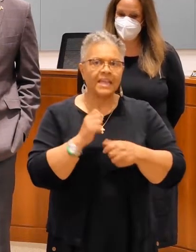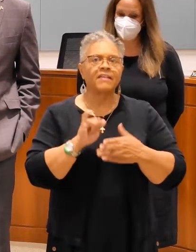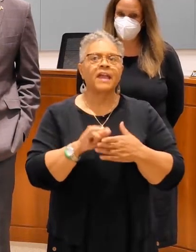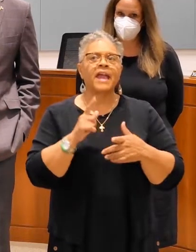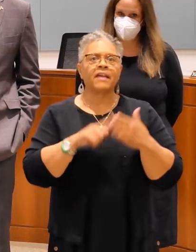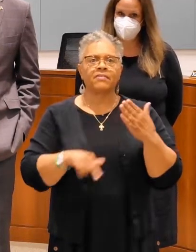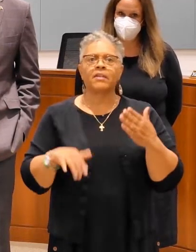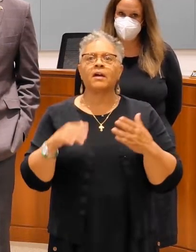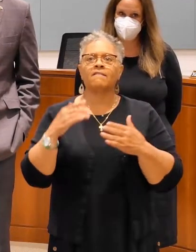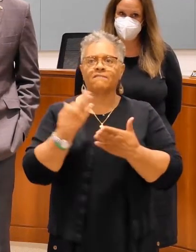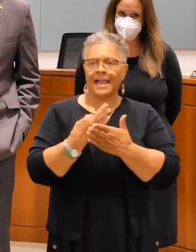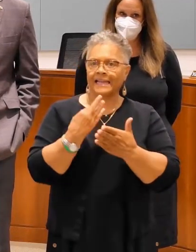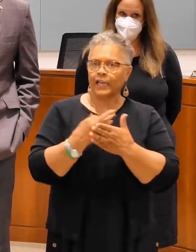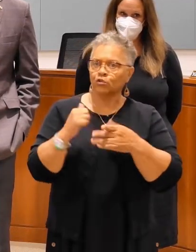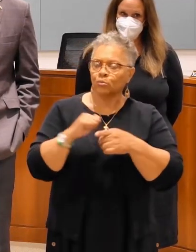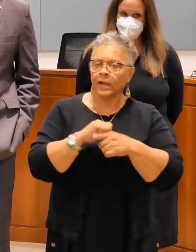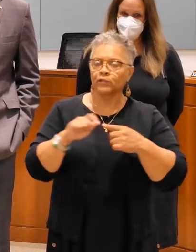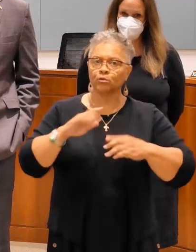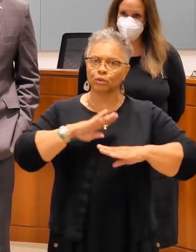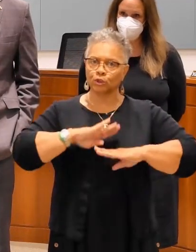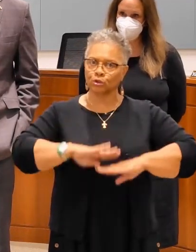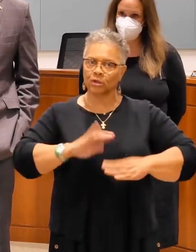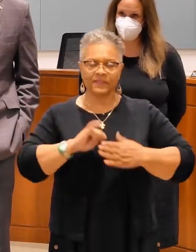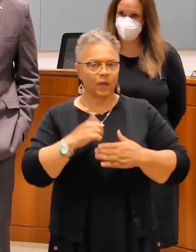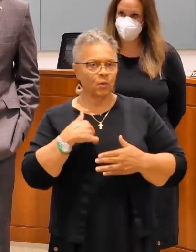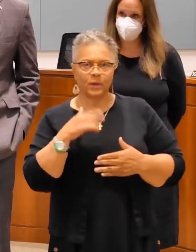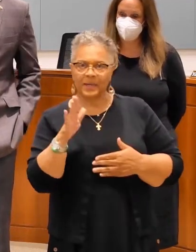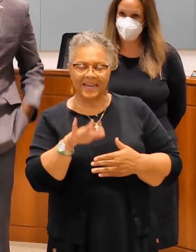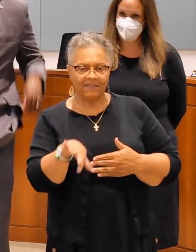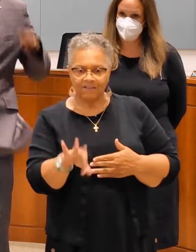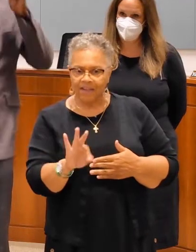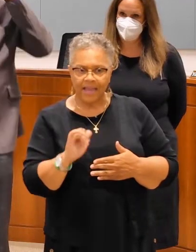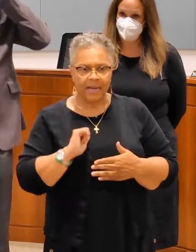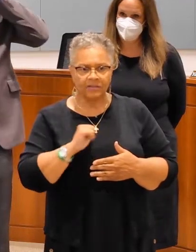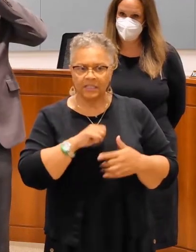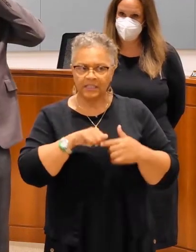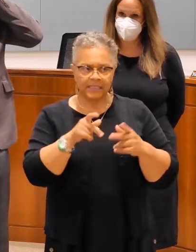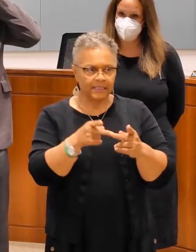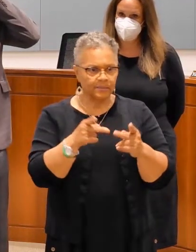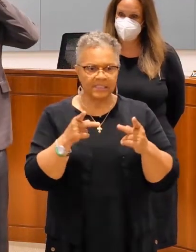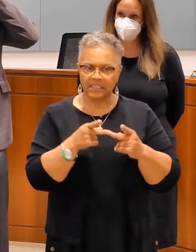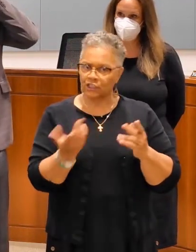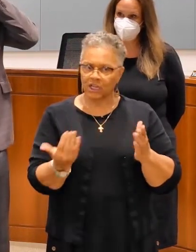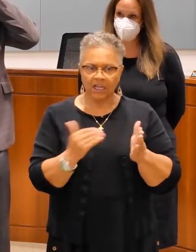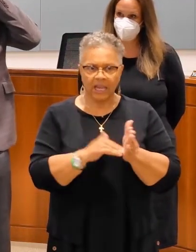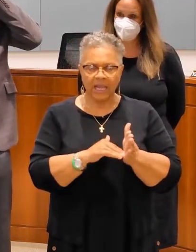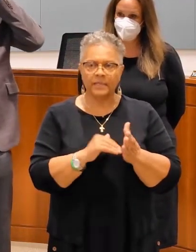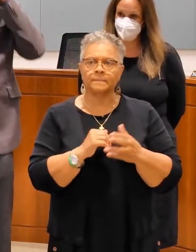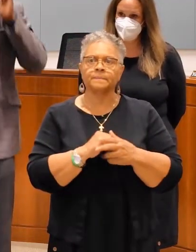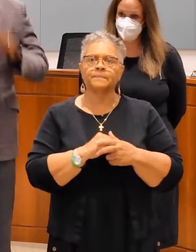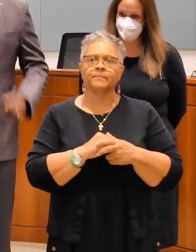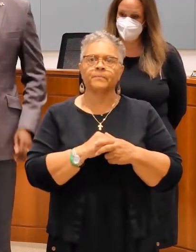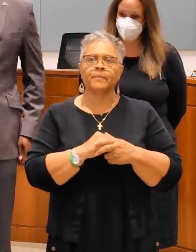financial practice to ensure we will never find ourselves in this position again. We need to be accountable to